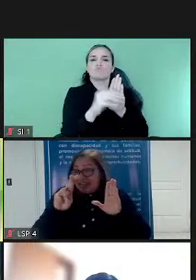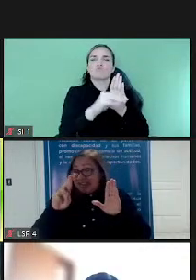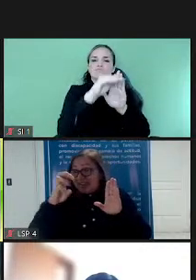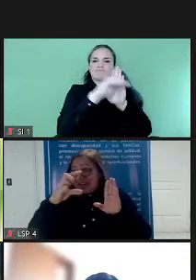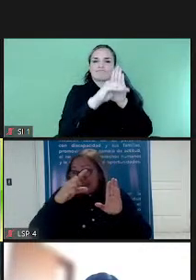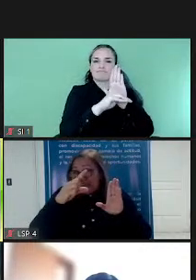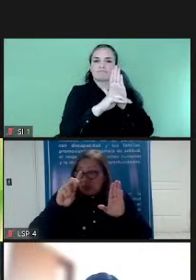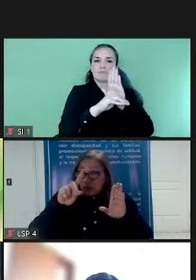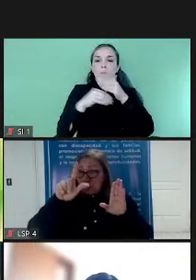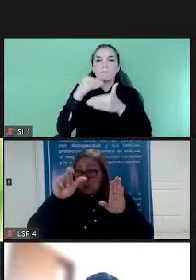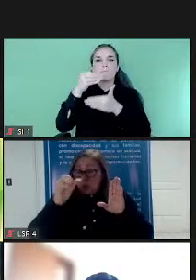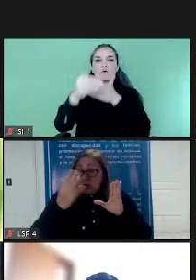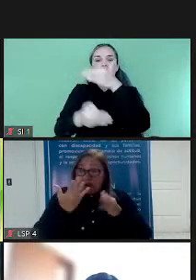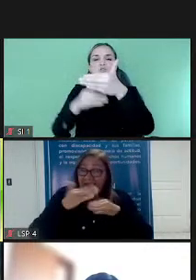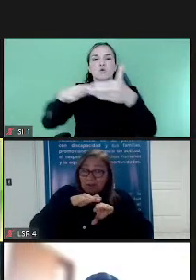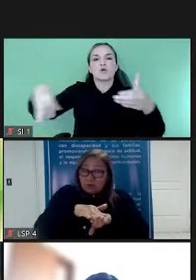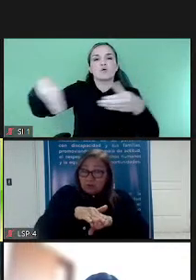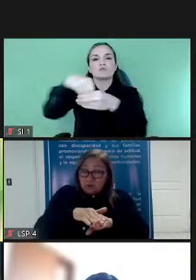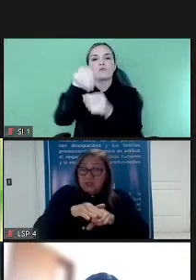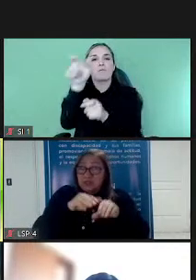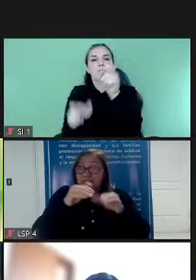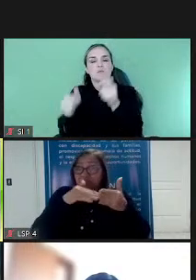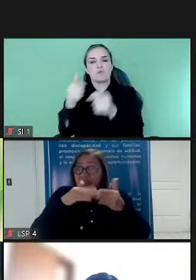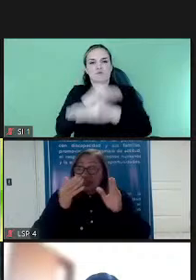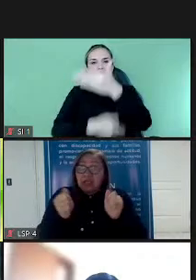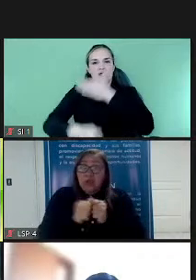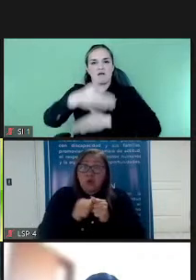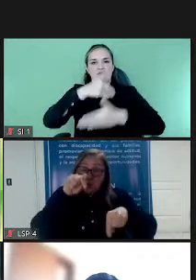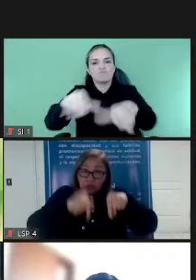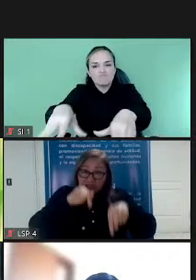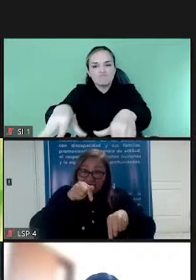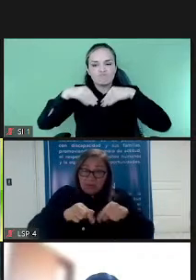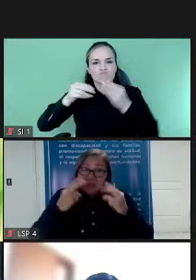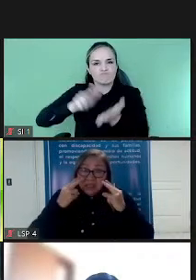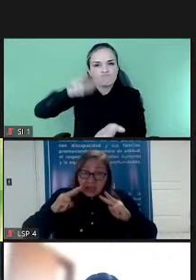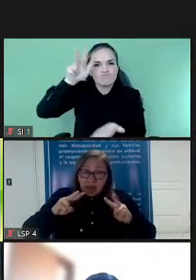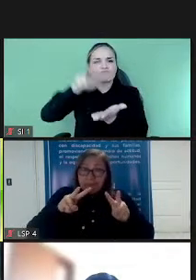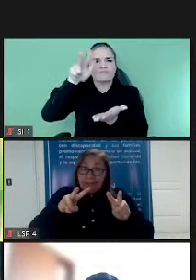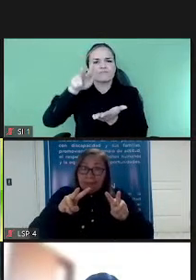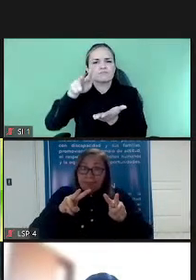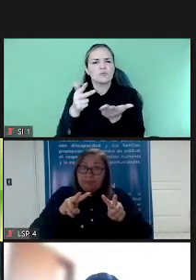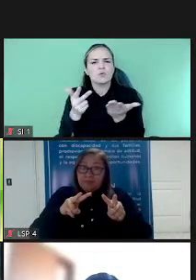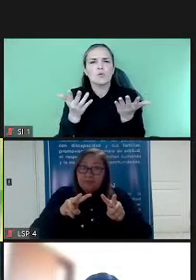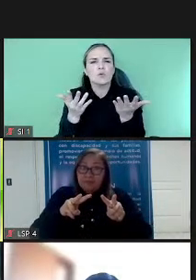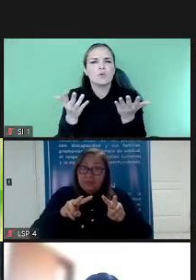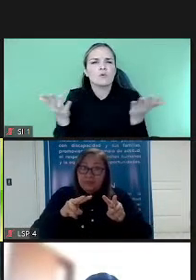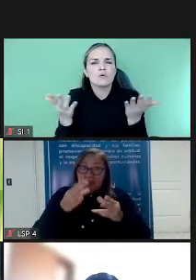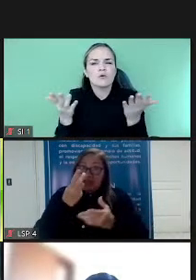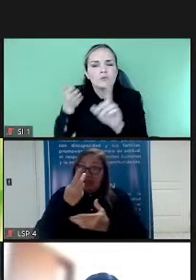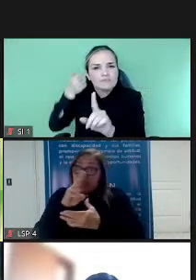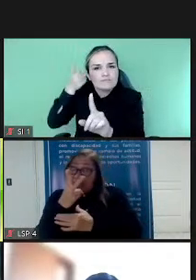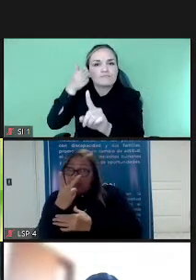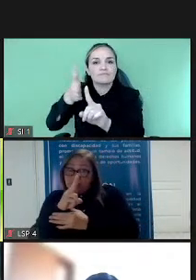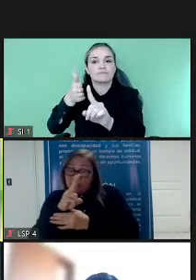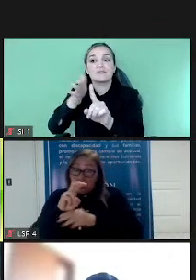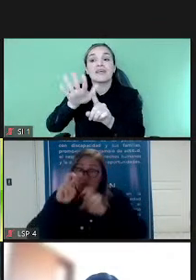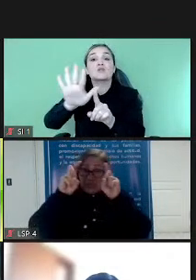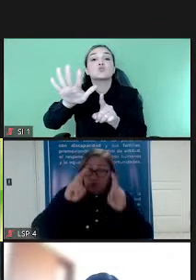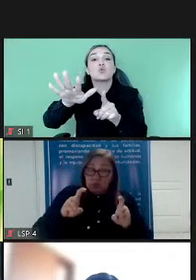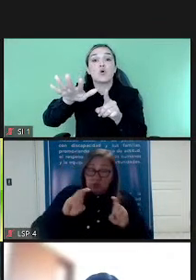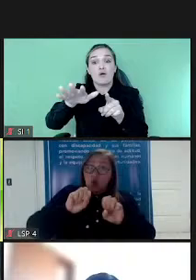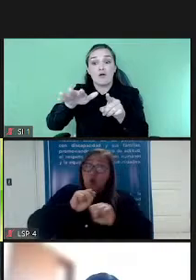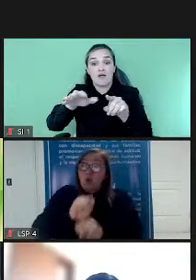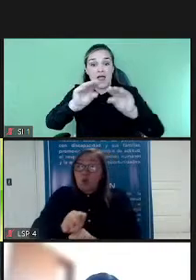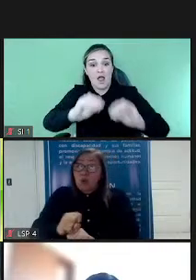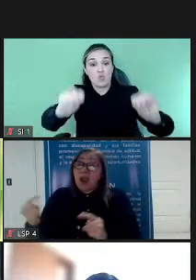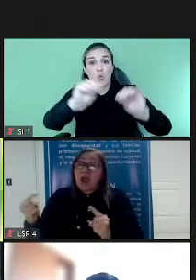to regulate the inclusion process of students with disabilities was approved in the scope of